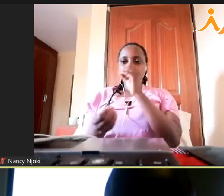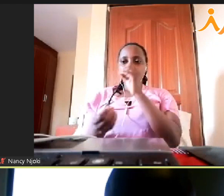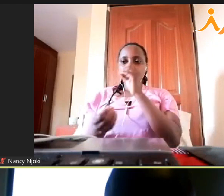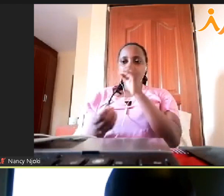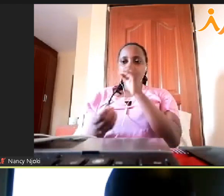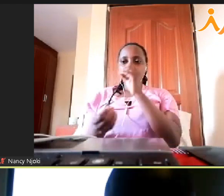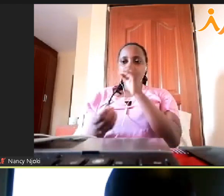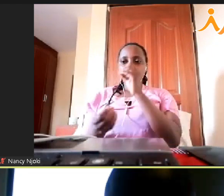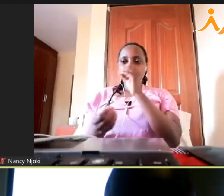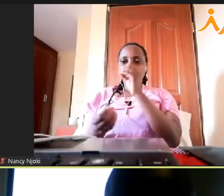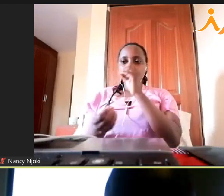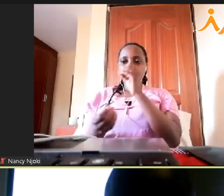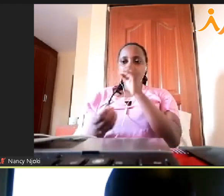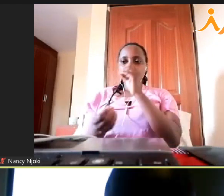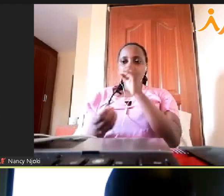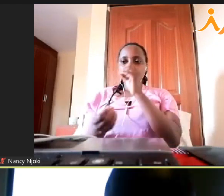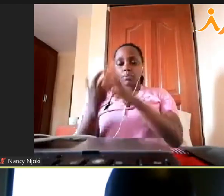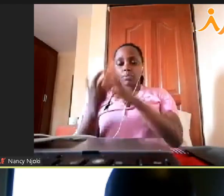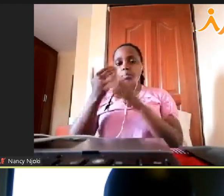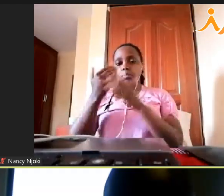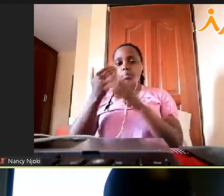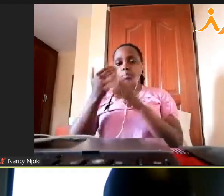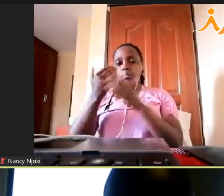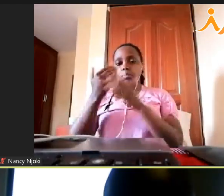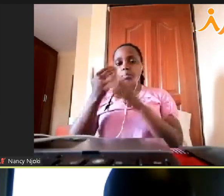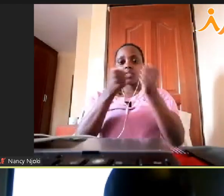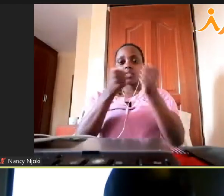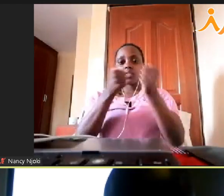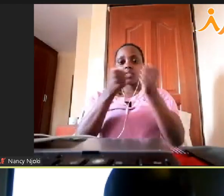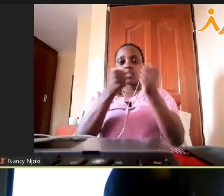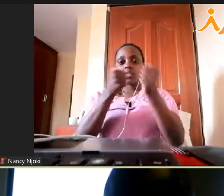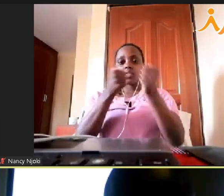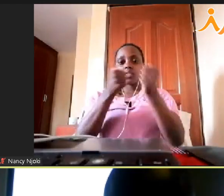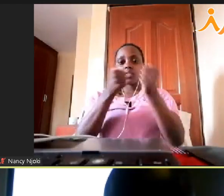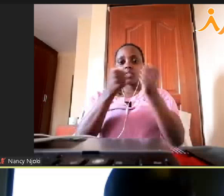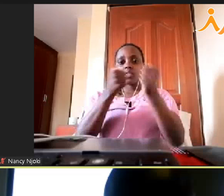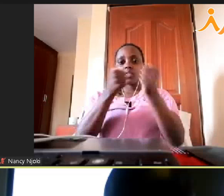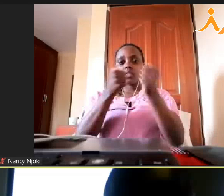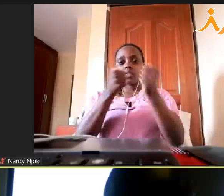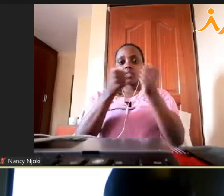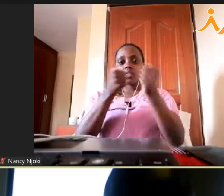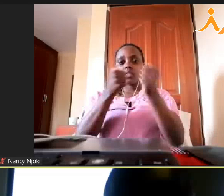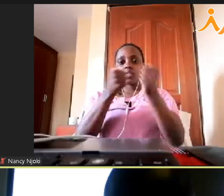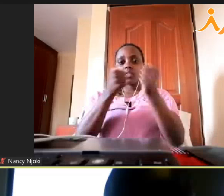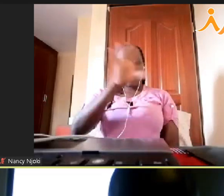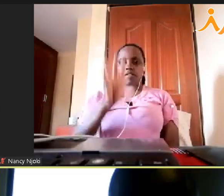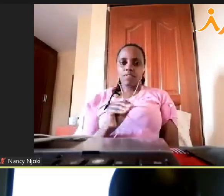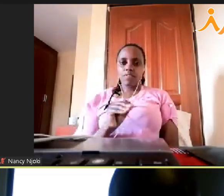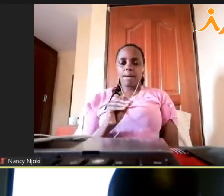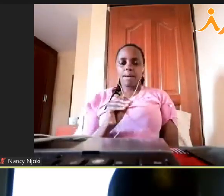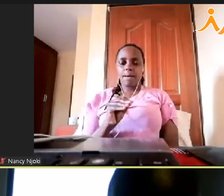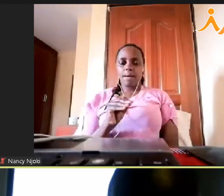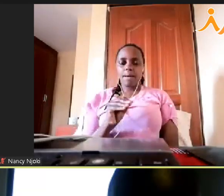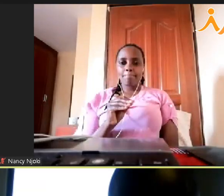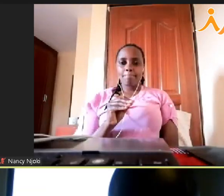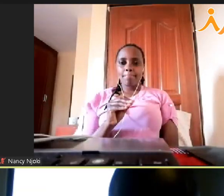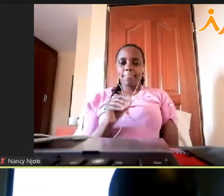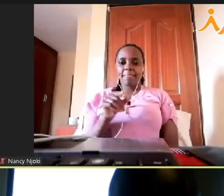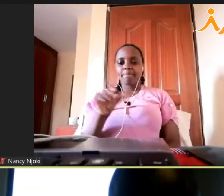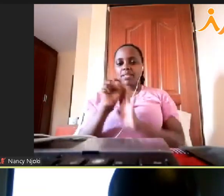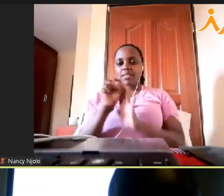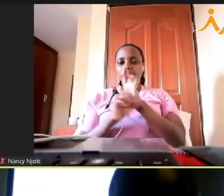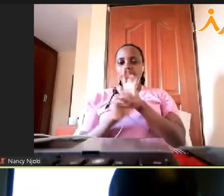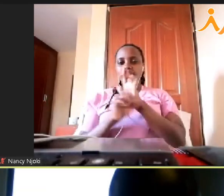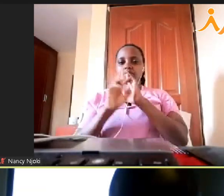network. And the network was formed with the support of the Child Rights Network for Southern Africa. The state report